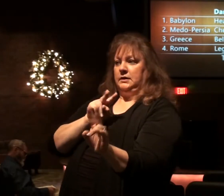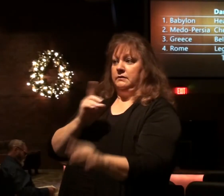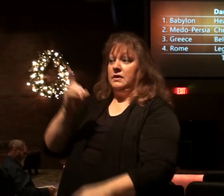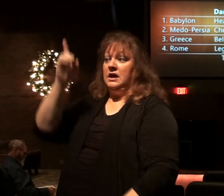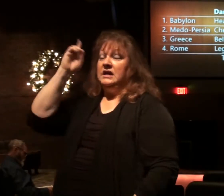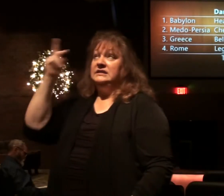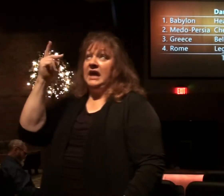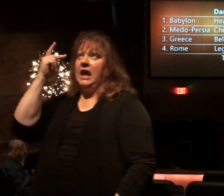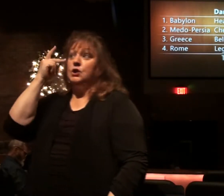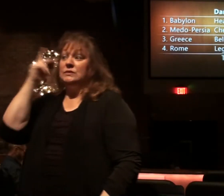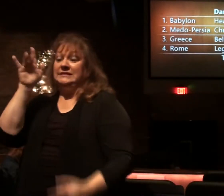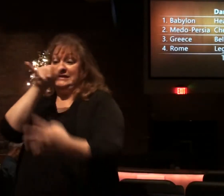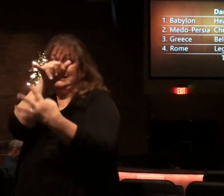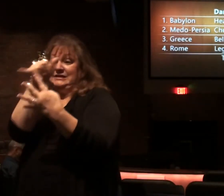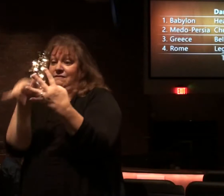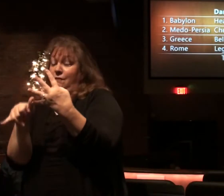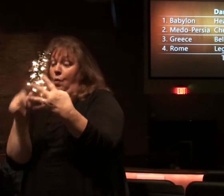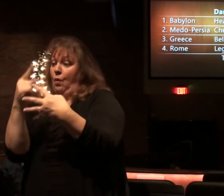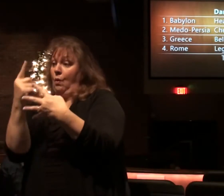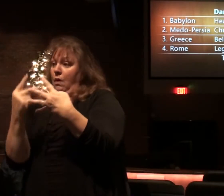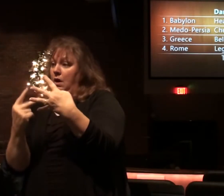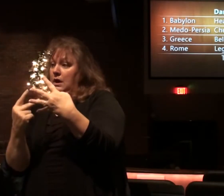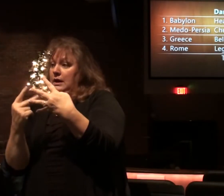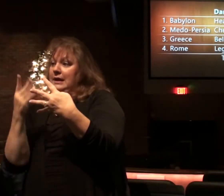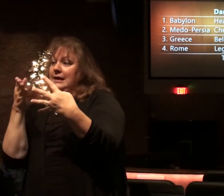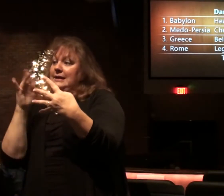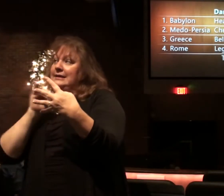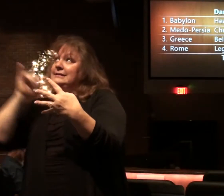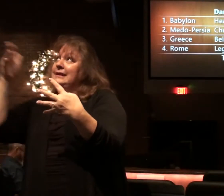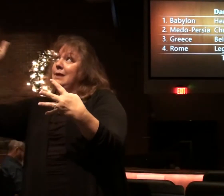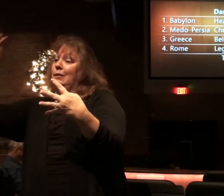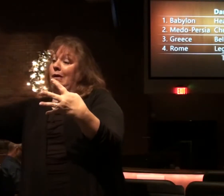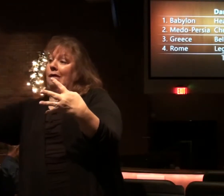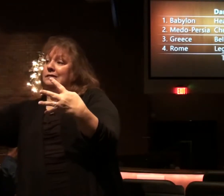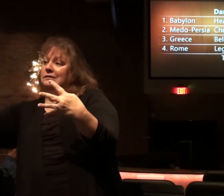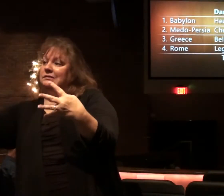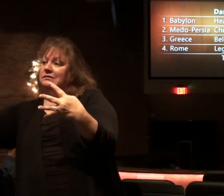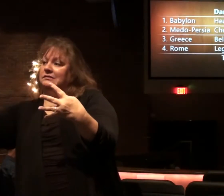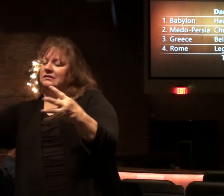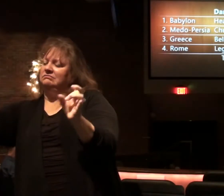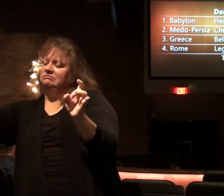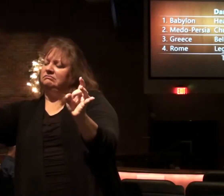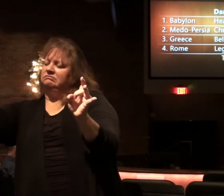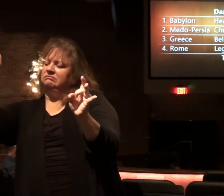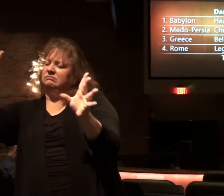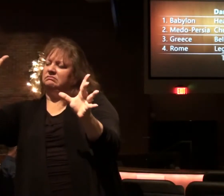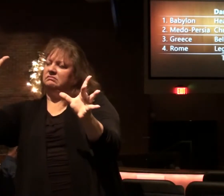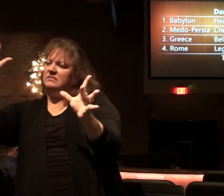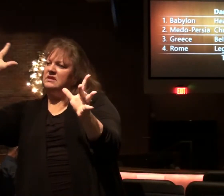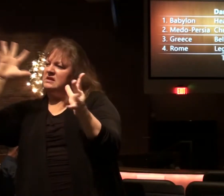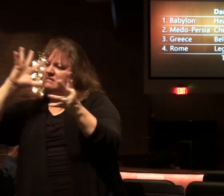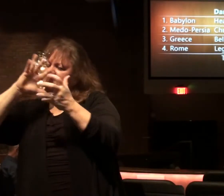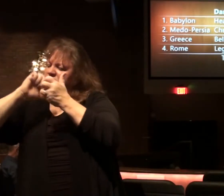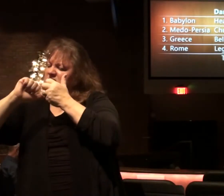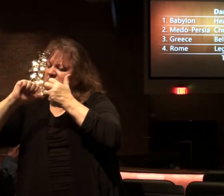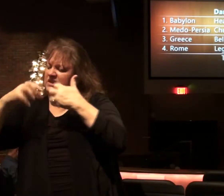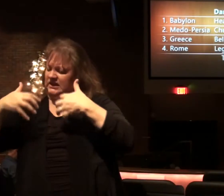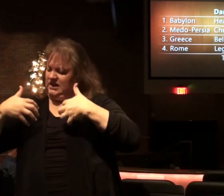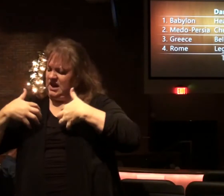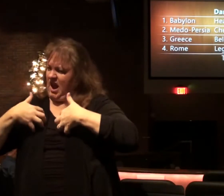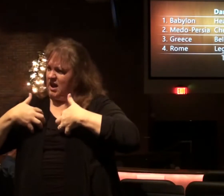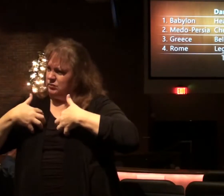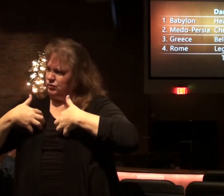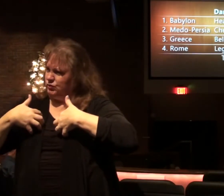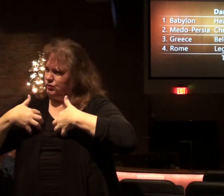Daniel sees these empires of the world, he sees them more from God's perspective. Ravenous, wild